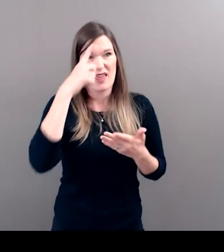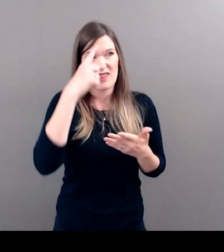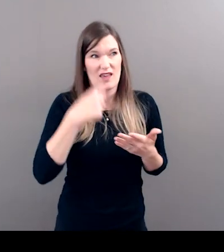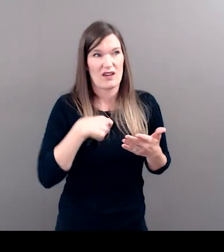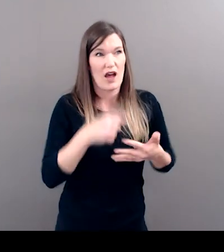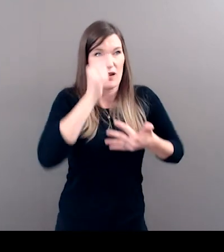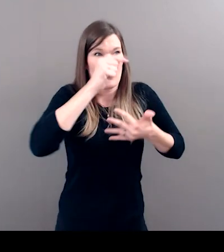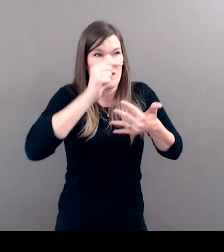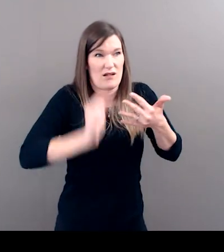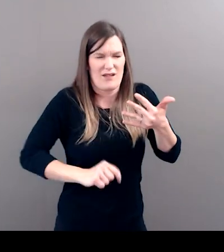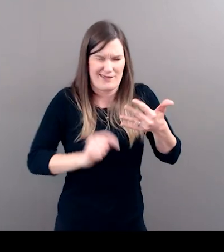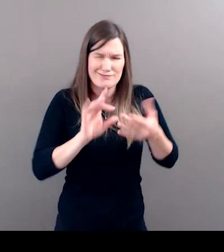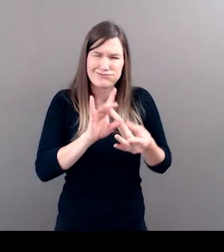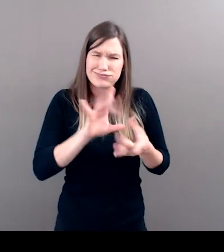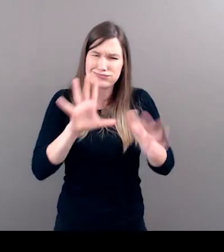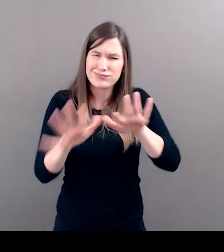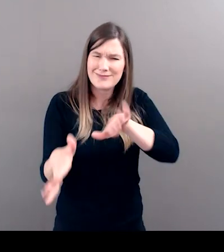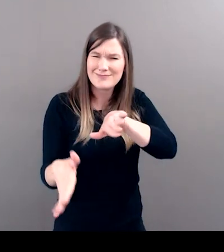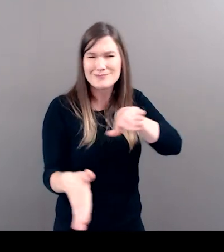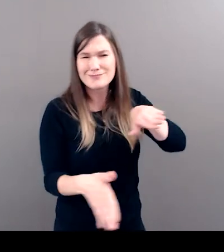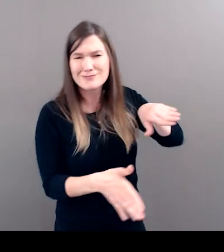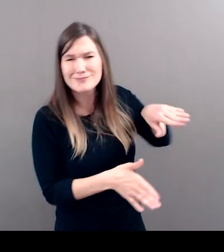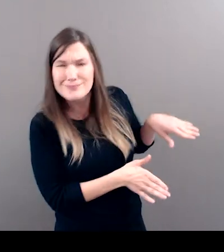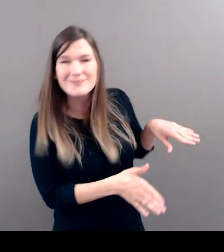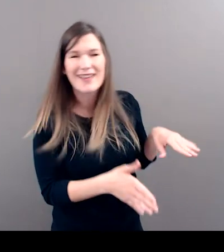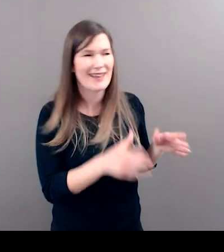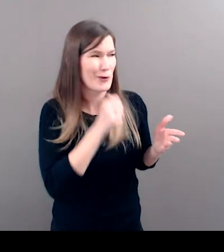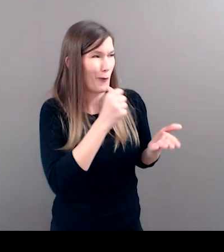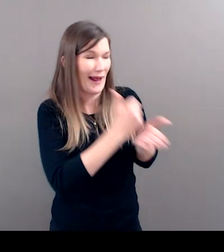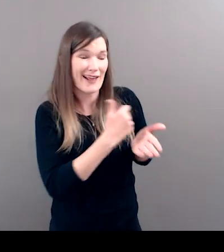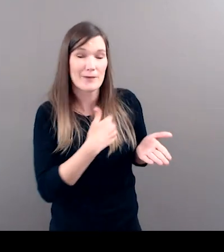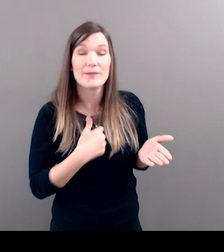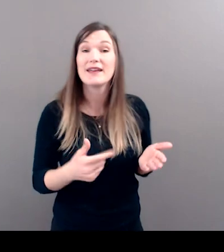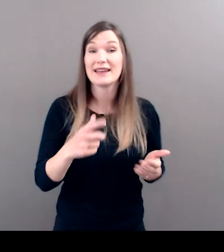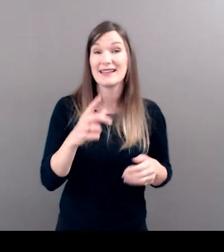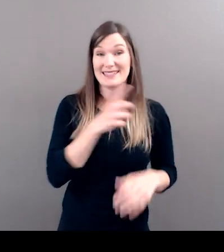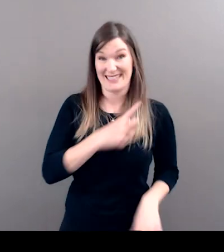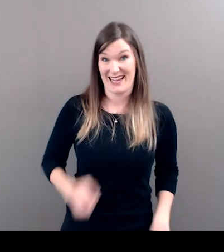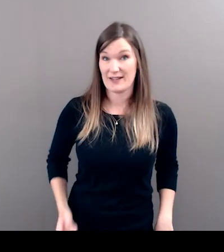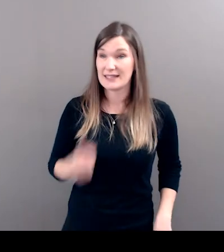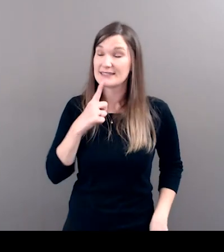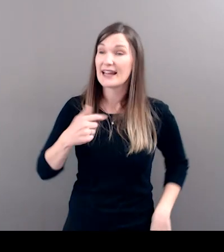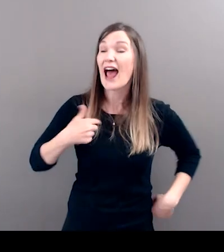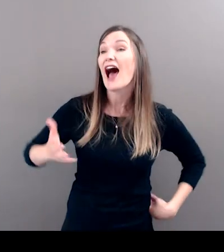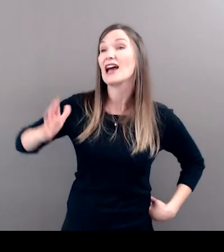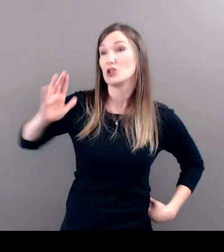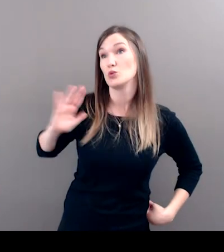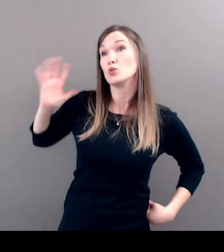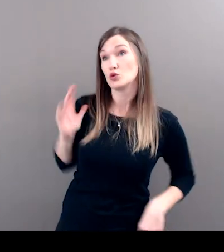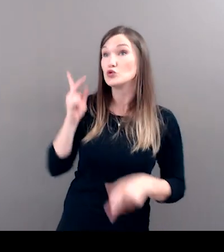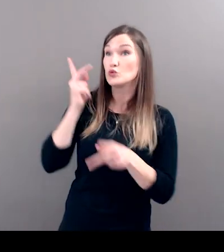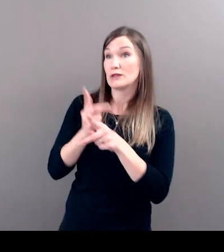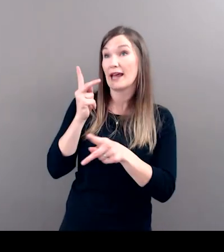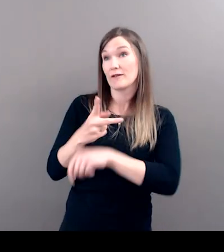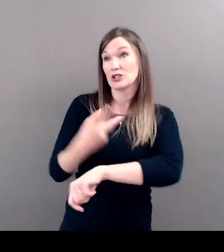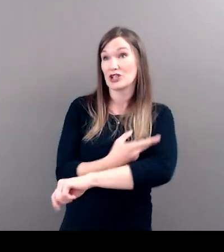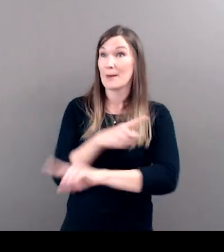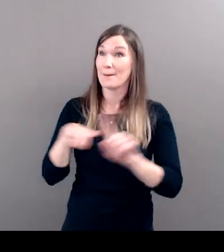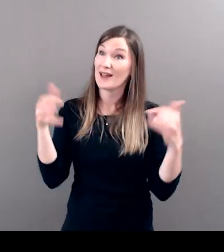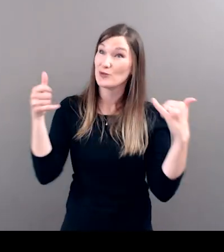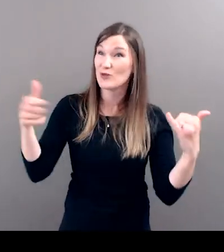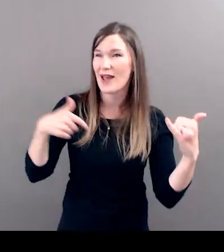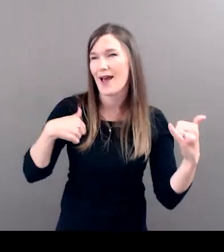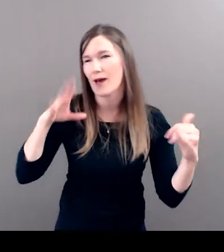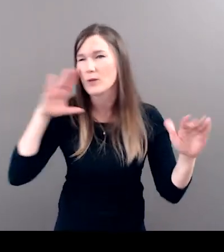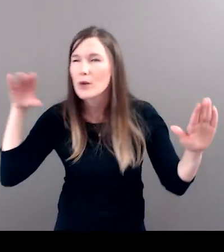good. David said, I used to keep sheep, but I am going to whoop him today. Look what it says. Look what it says.